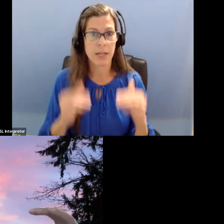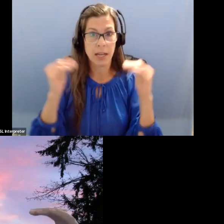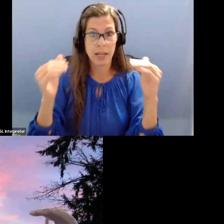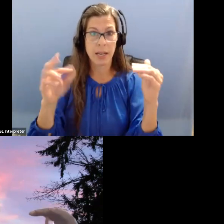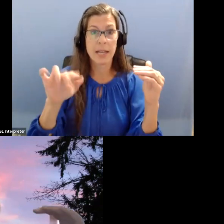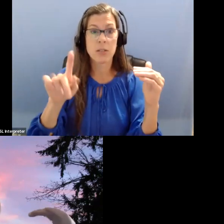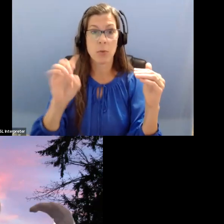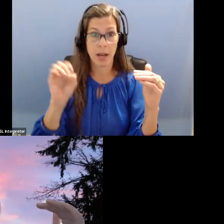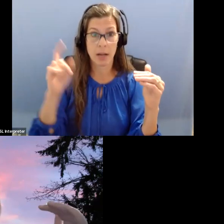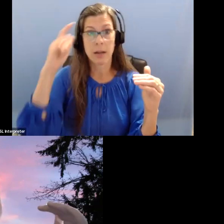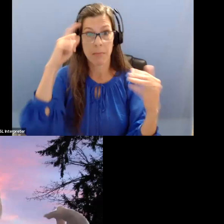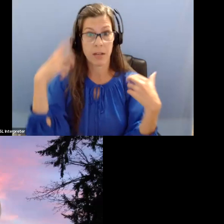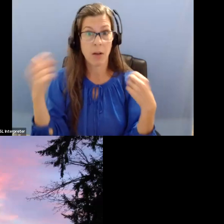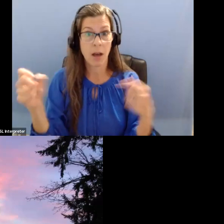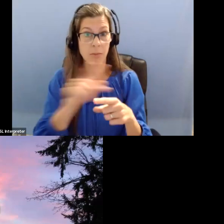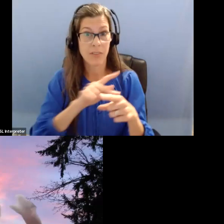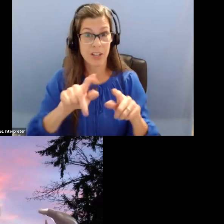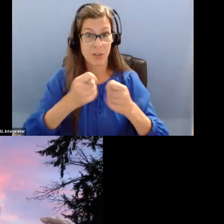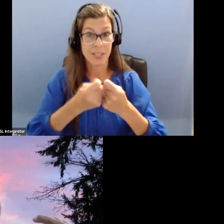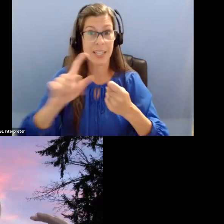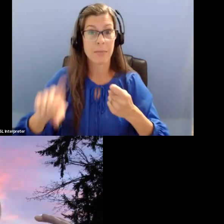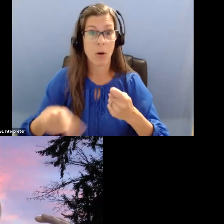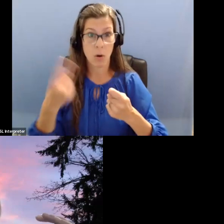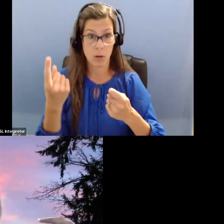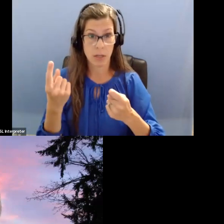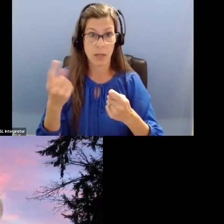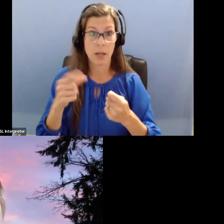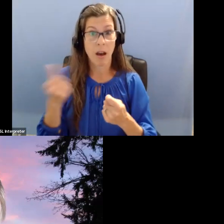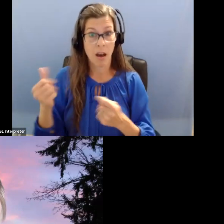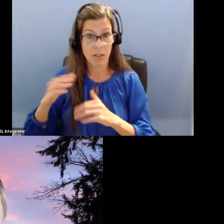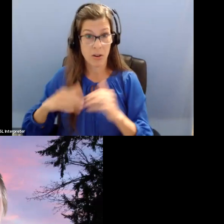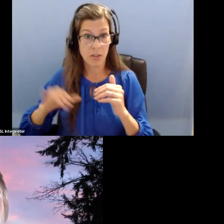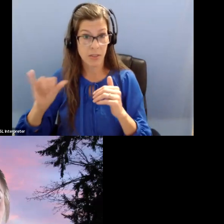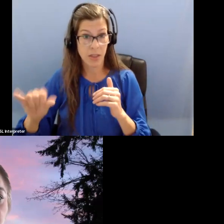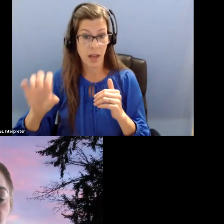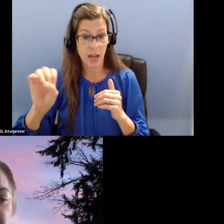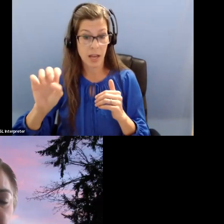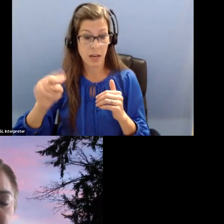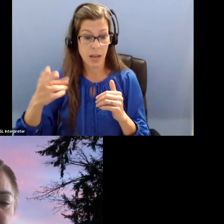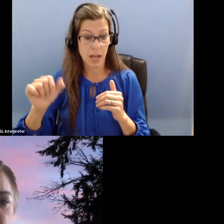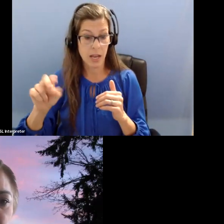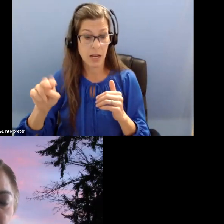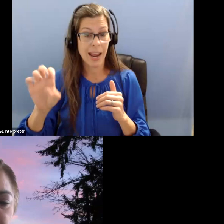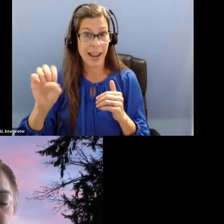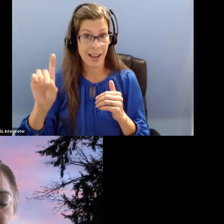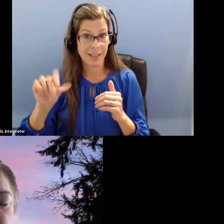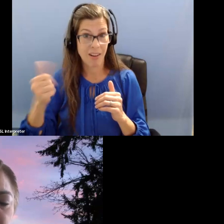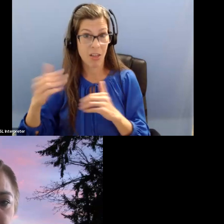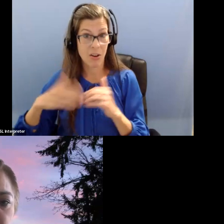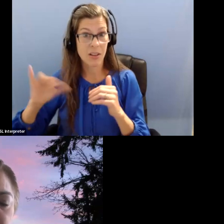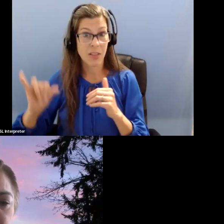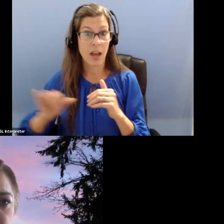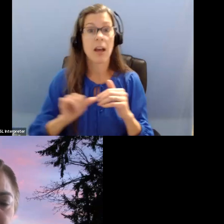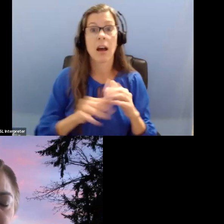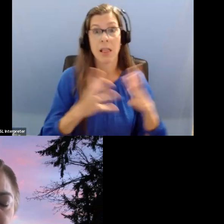mental health professional teams only. But other than the enhanced rate, I think there's a lot of flexibility in what that initial response